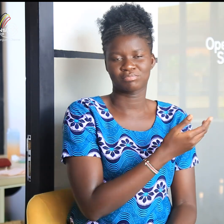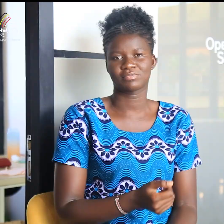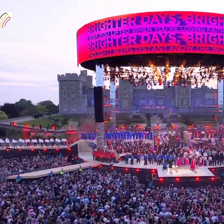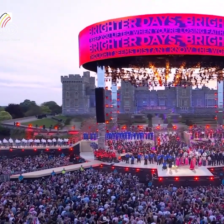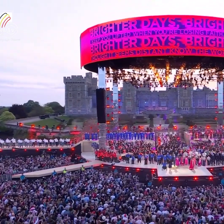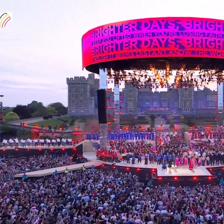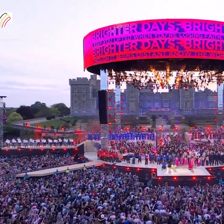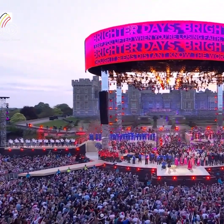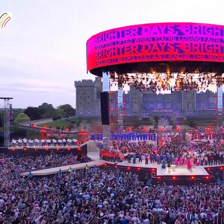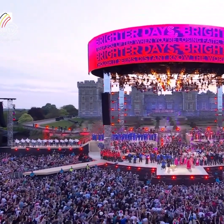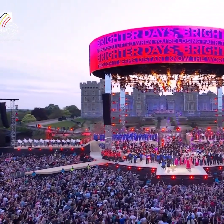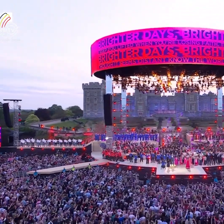video.